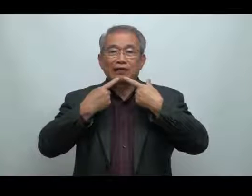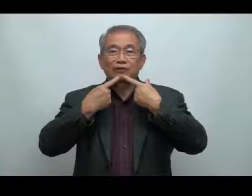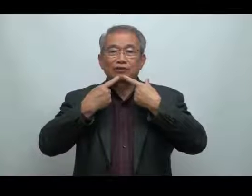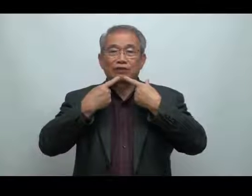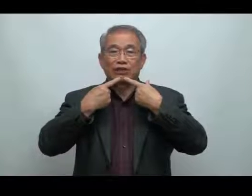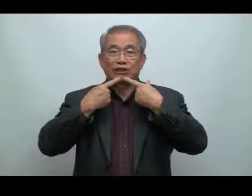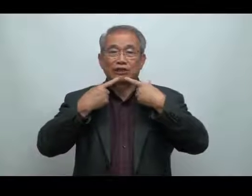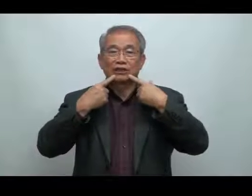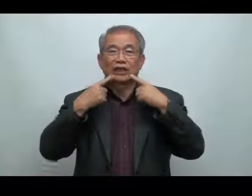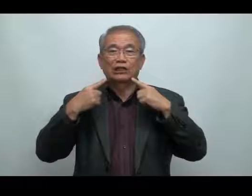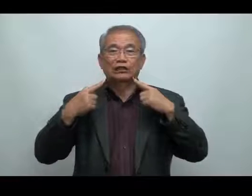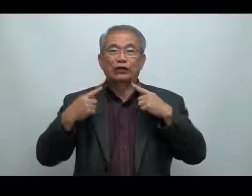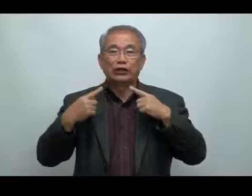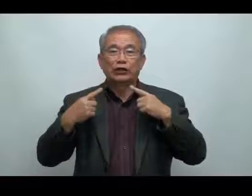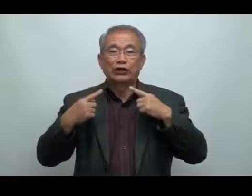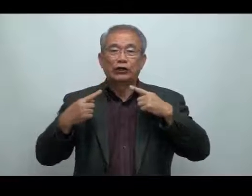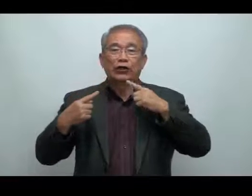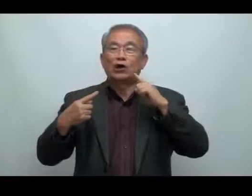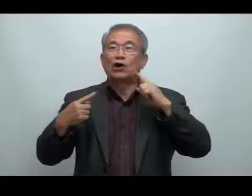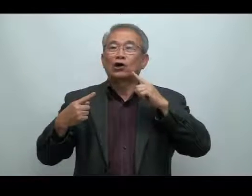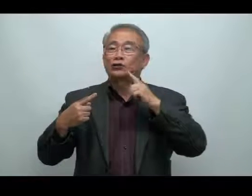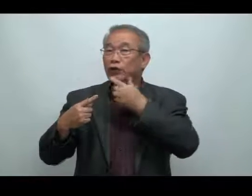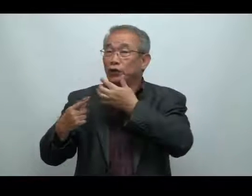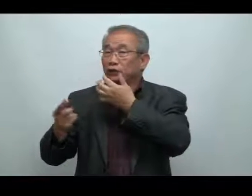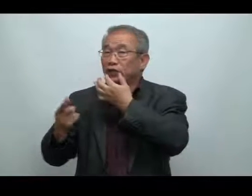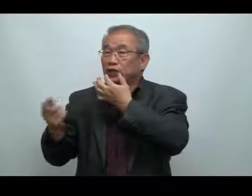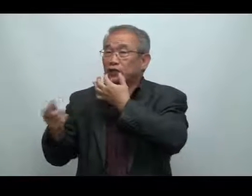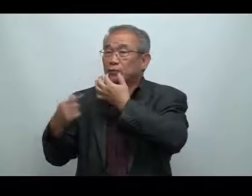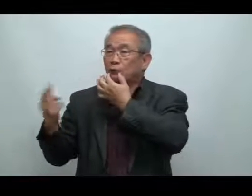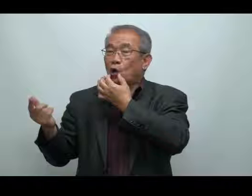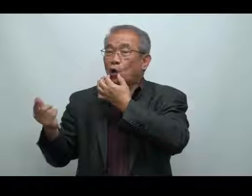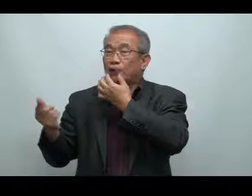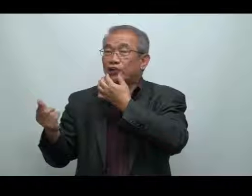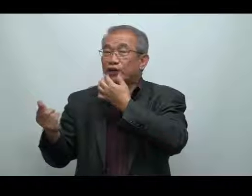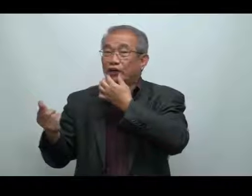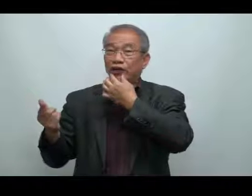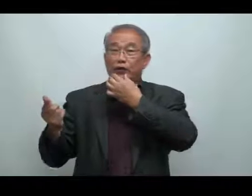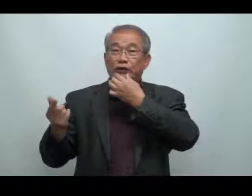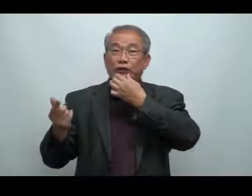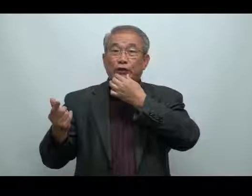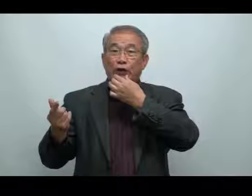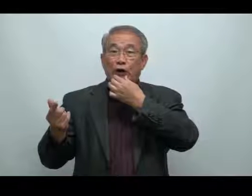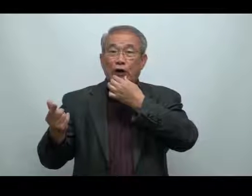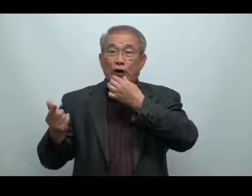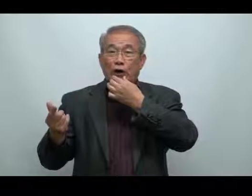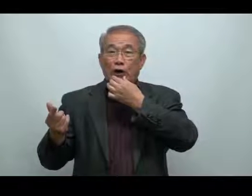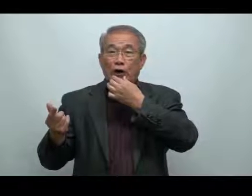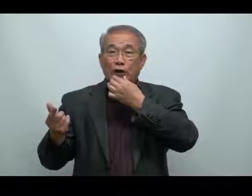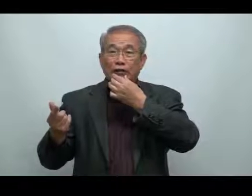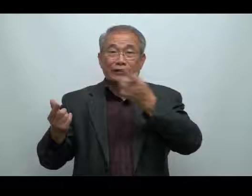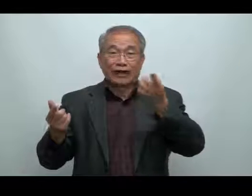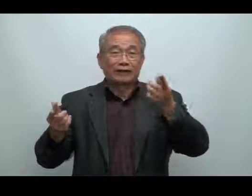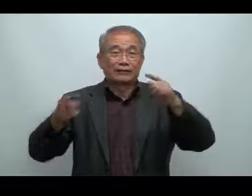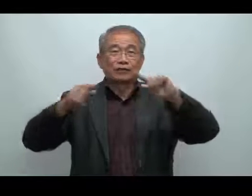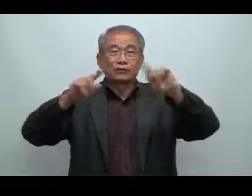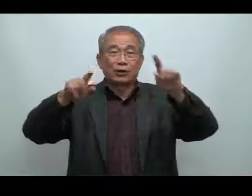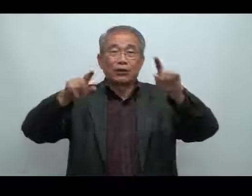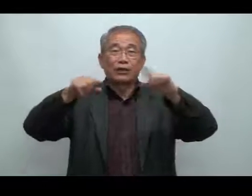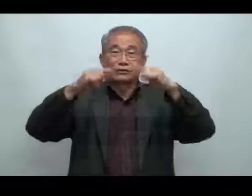your chin like a der. Order, you are eating some order, yo, like that. Now yo is the